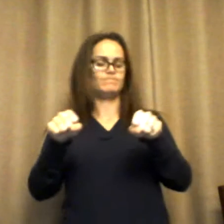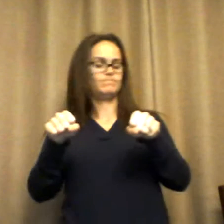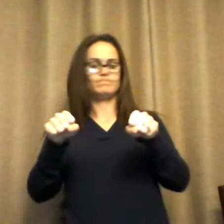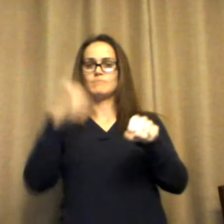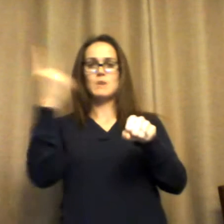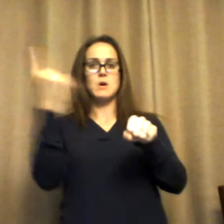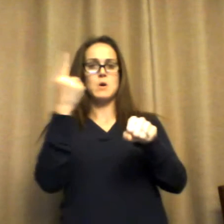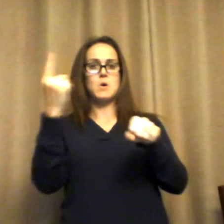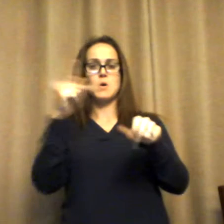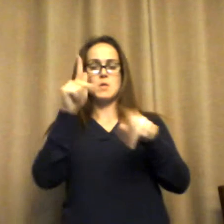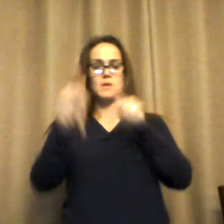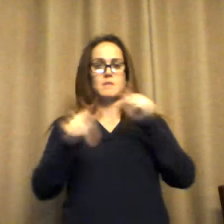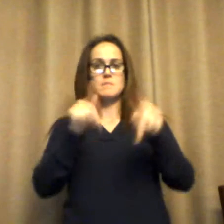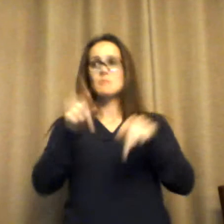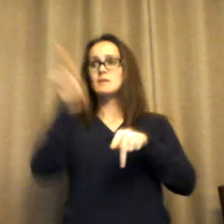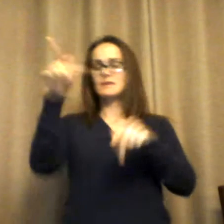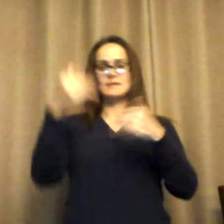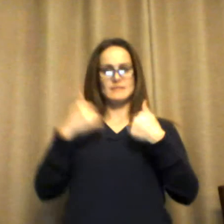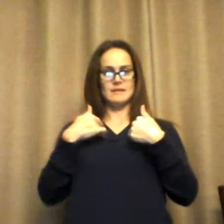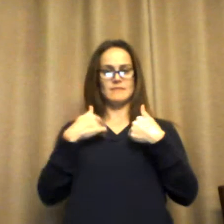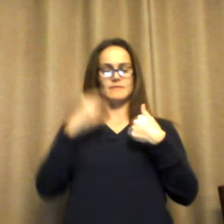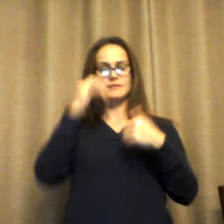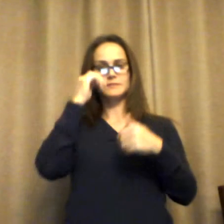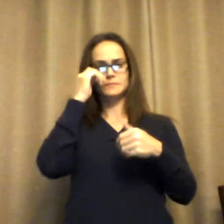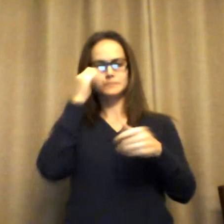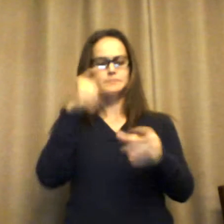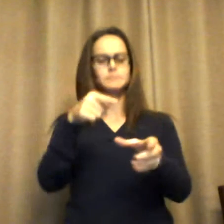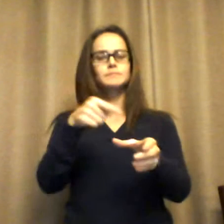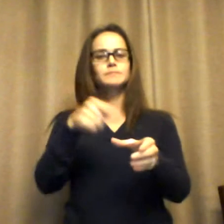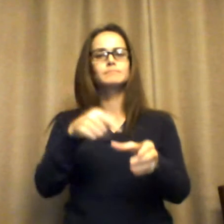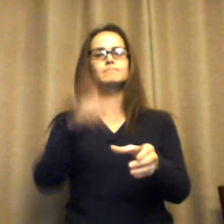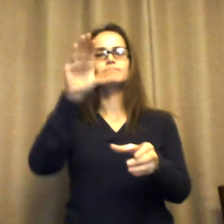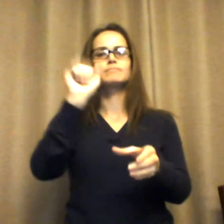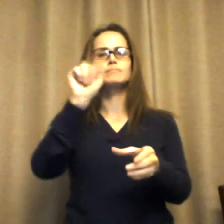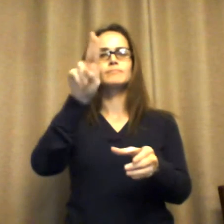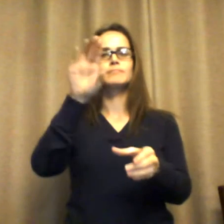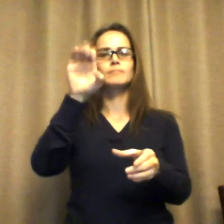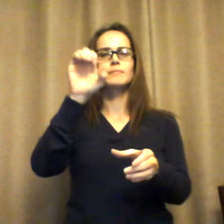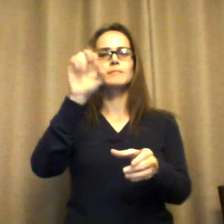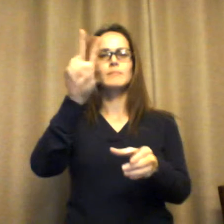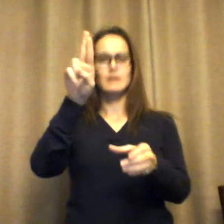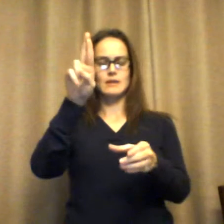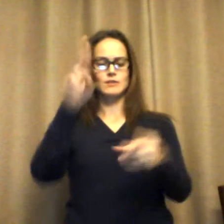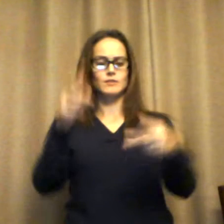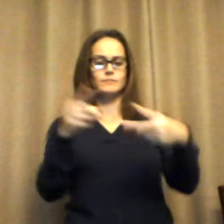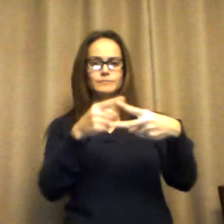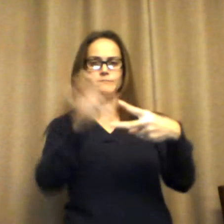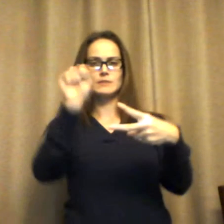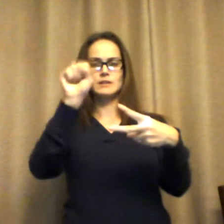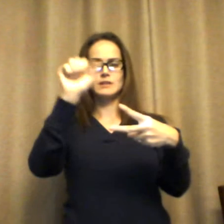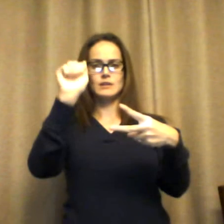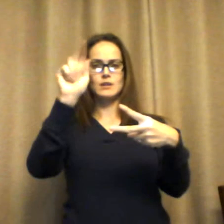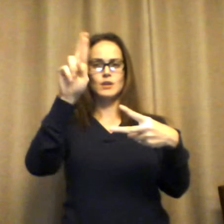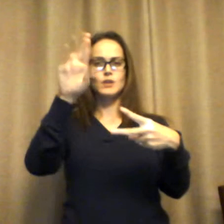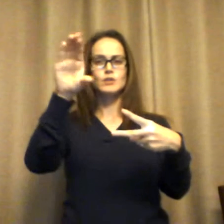AIDS patients. Two of these are cancers. One, Kaposi sarcoma, results from a tumor in the blood vessel